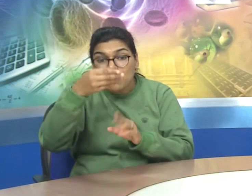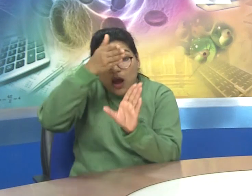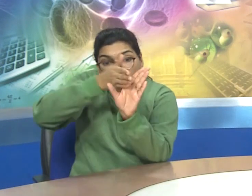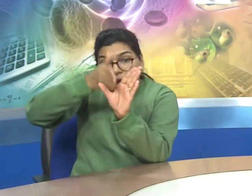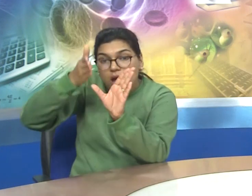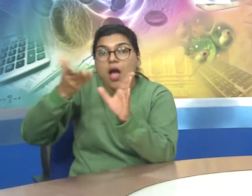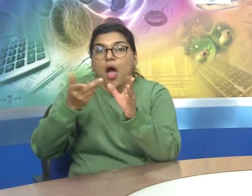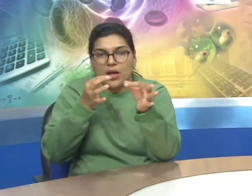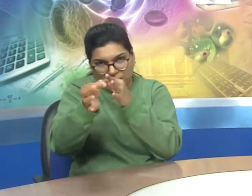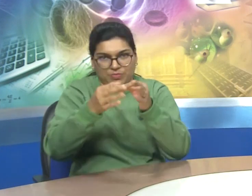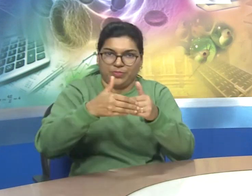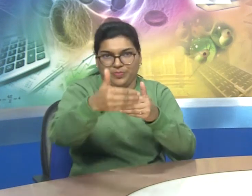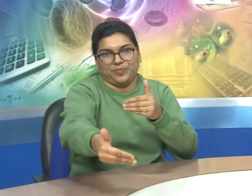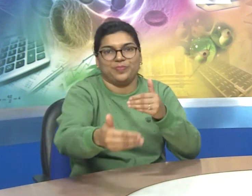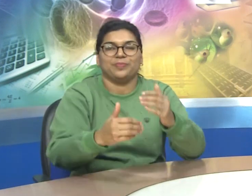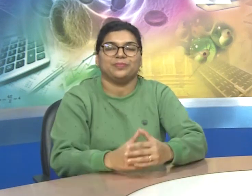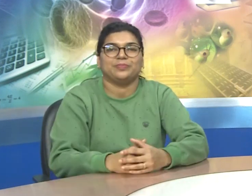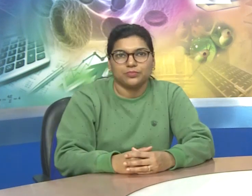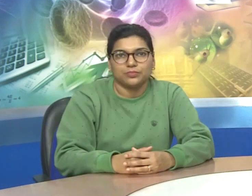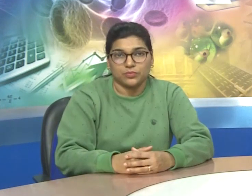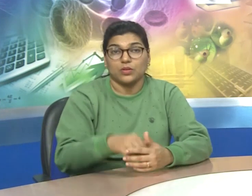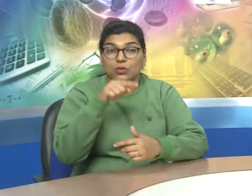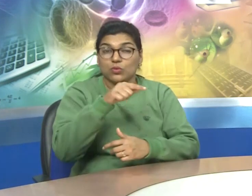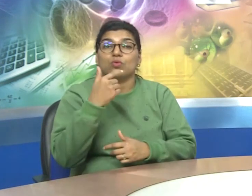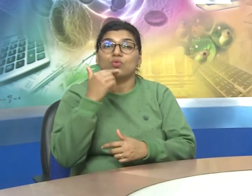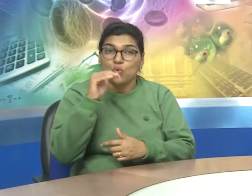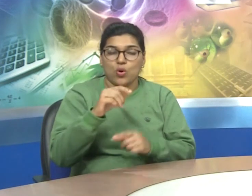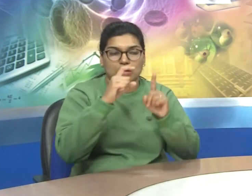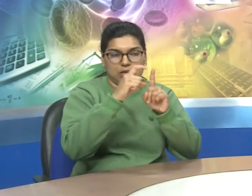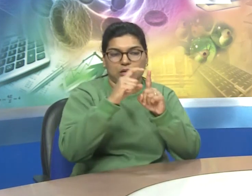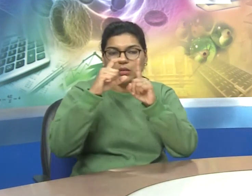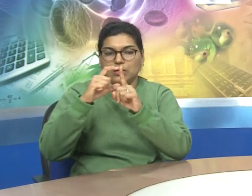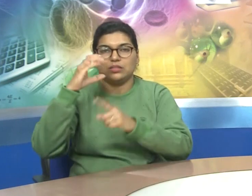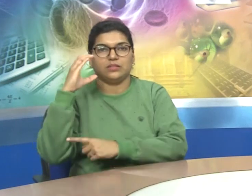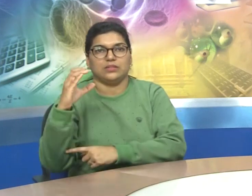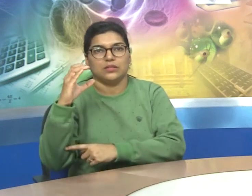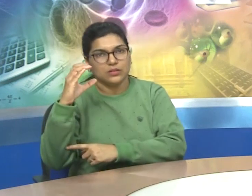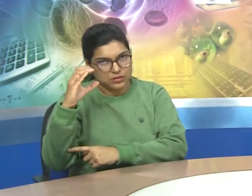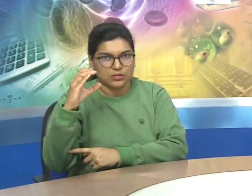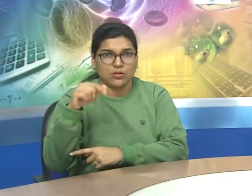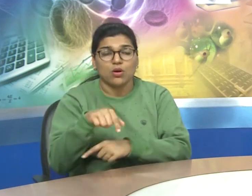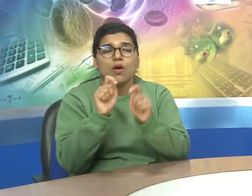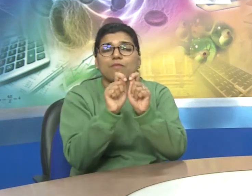given, that we will explain further. Now let us understand the DDC.